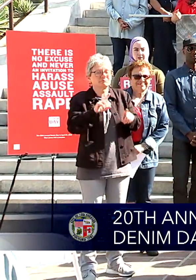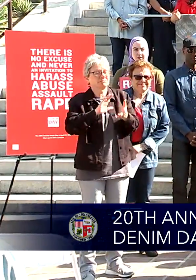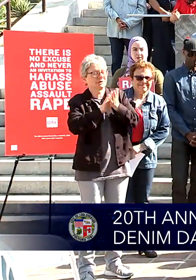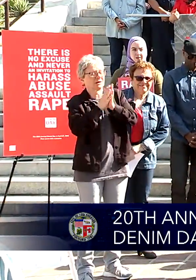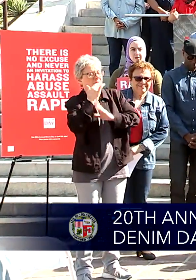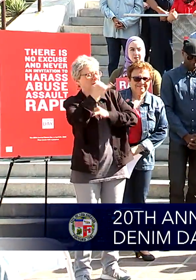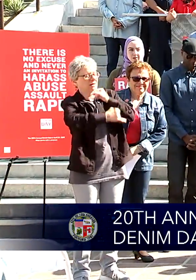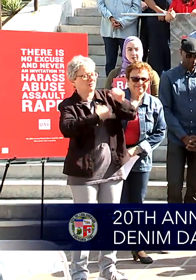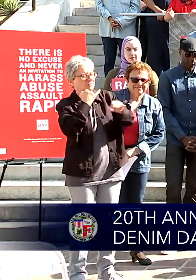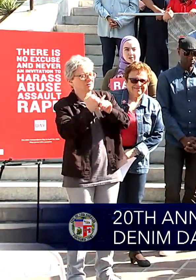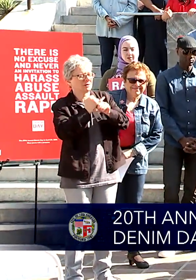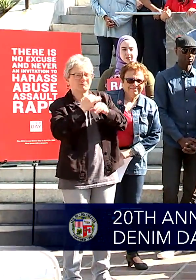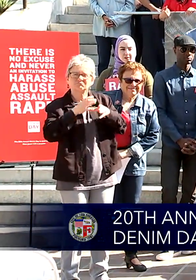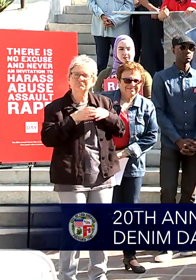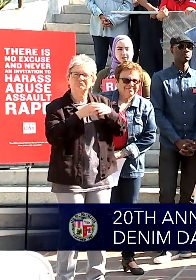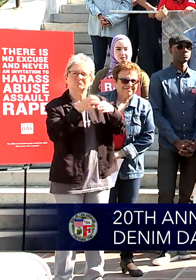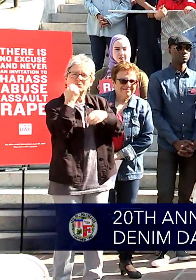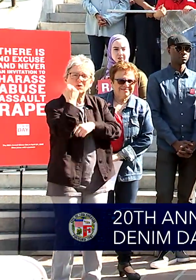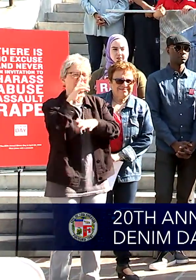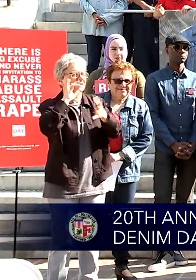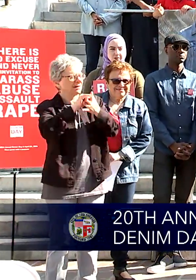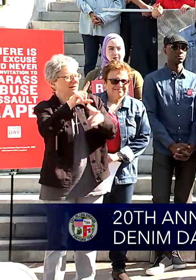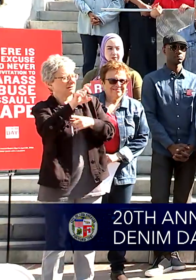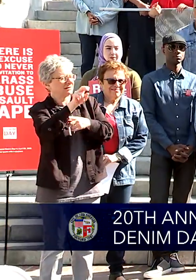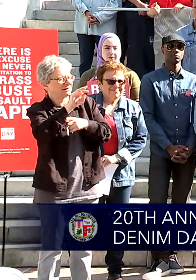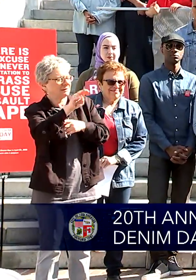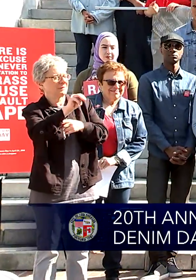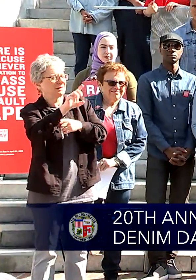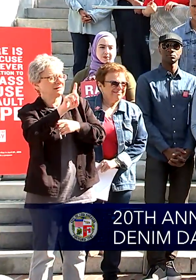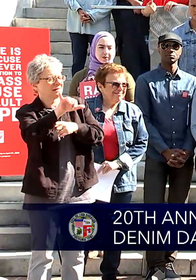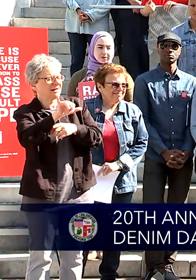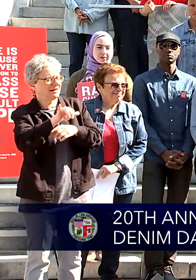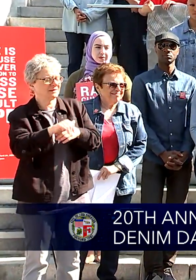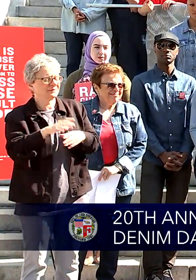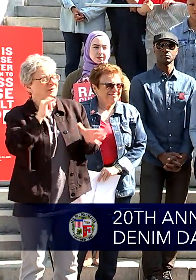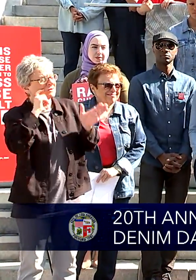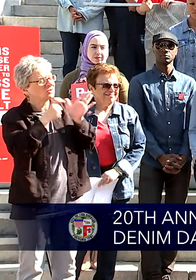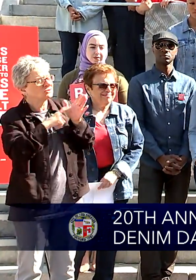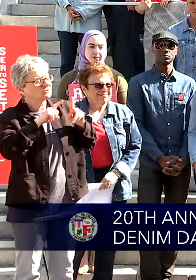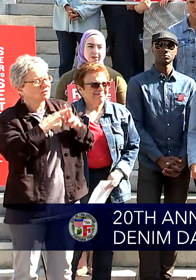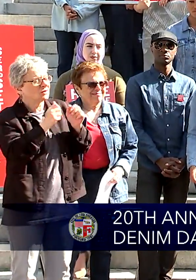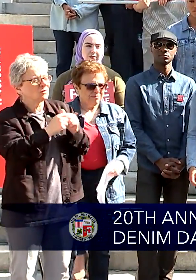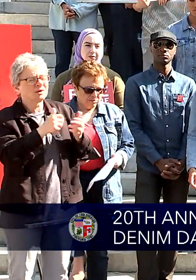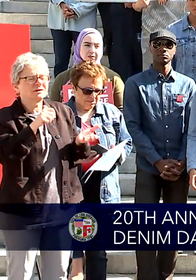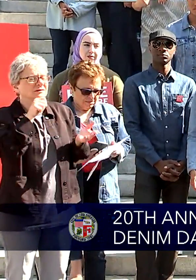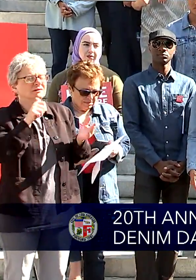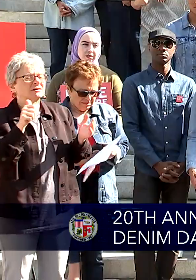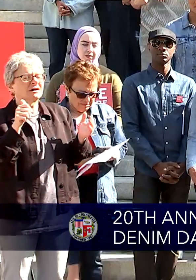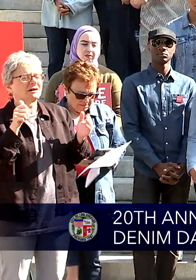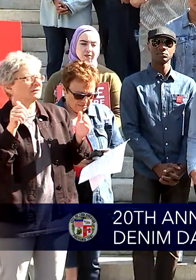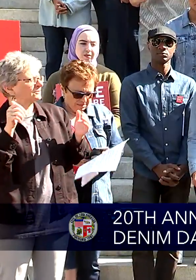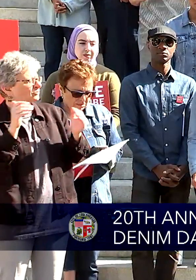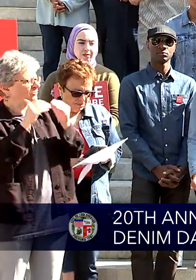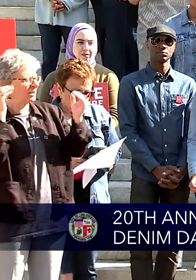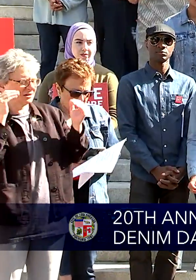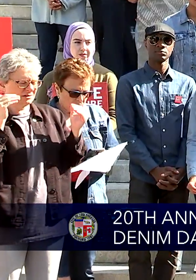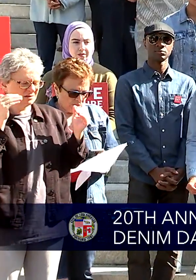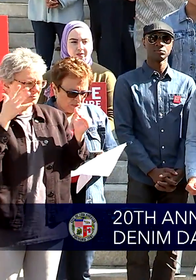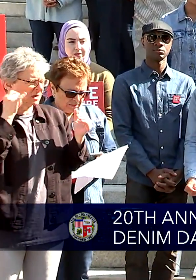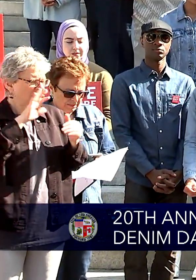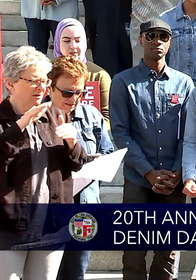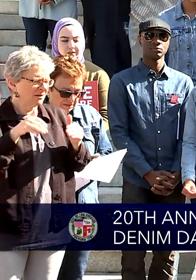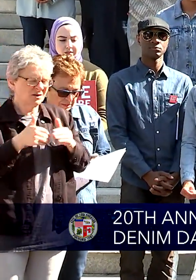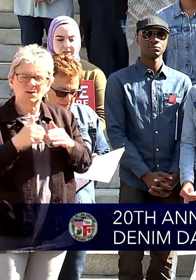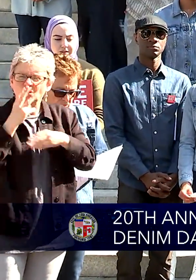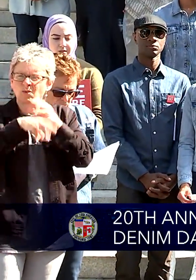become an international movement, which is Denim Day. What started as an unjust court ruling has evolved into